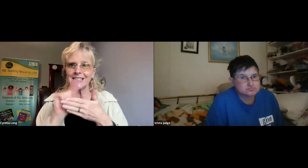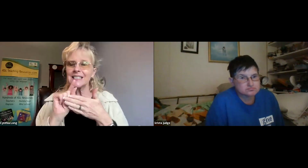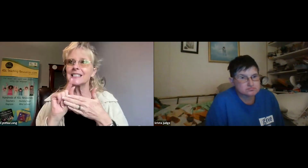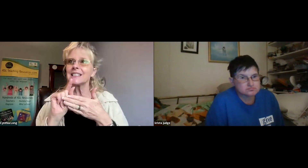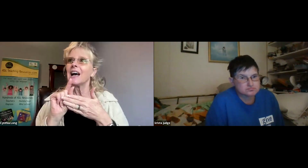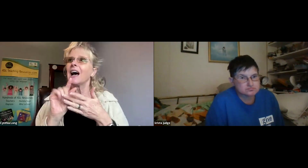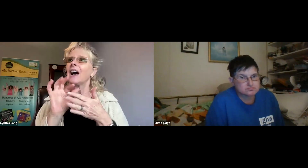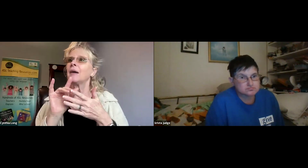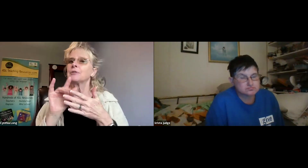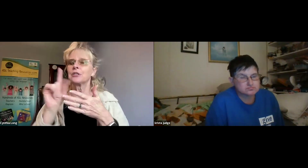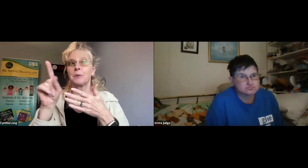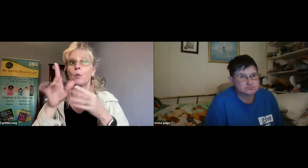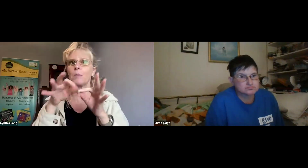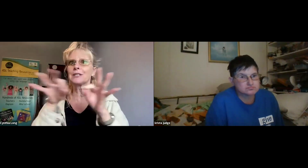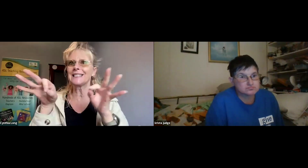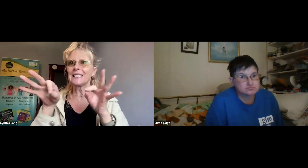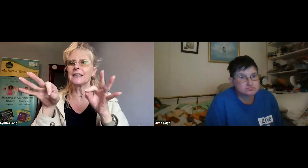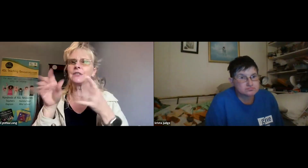more sentence